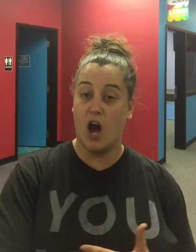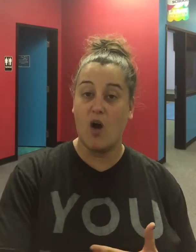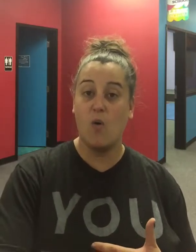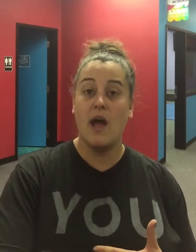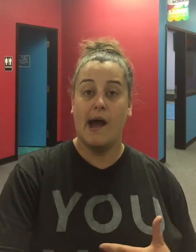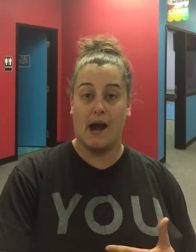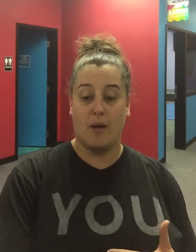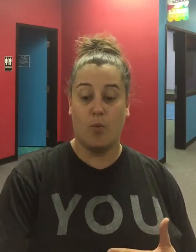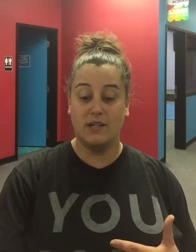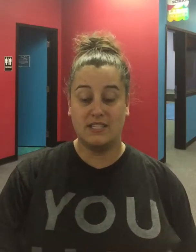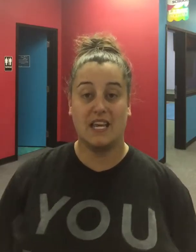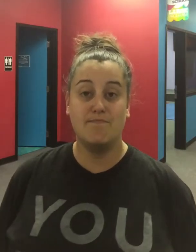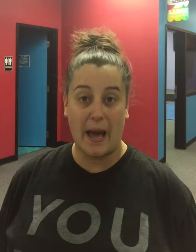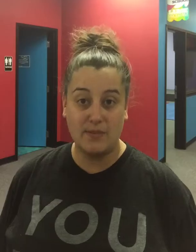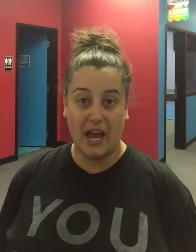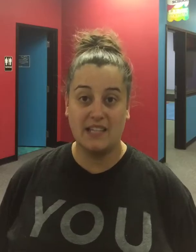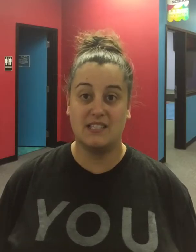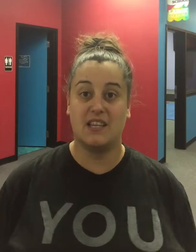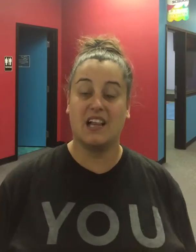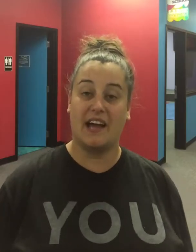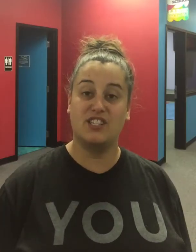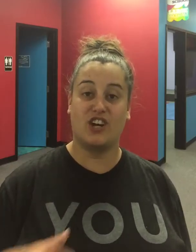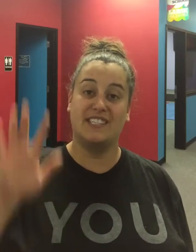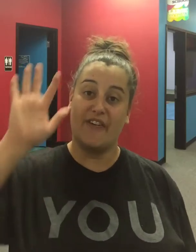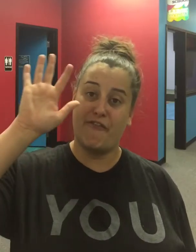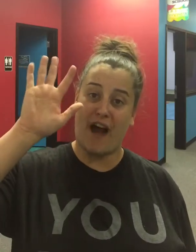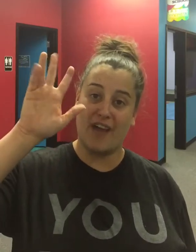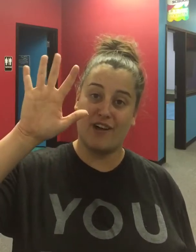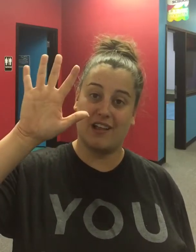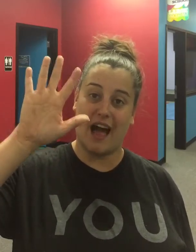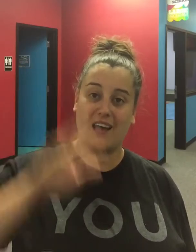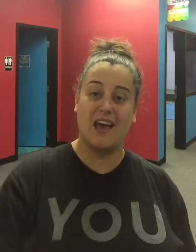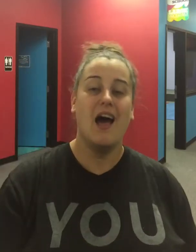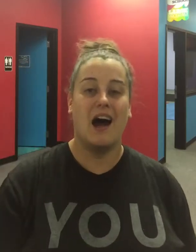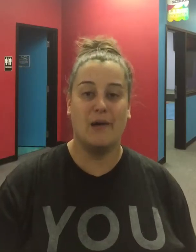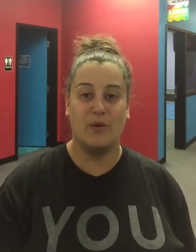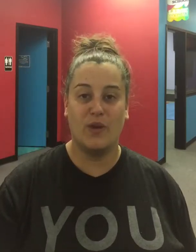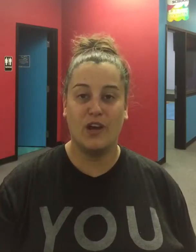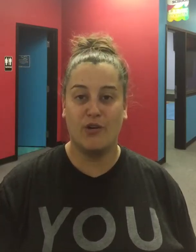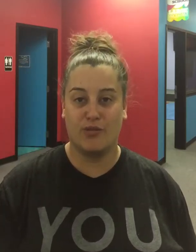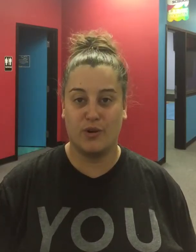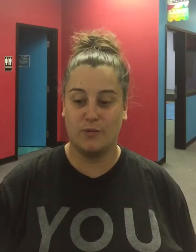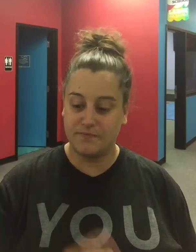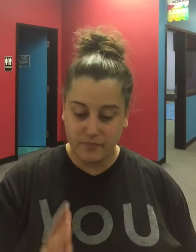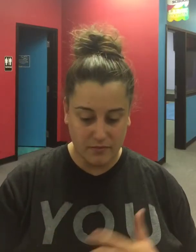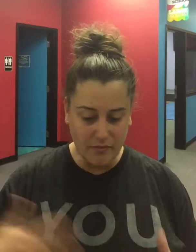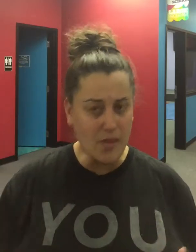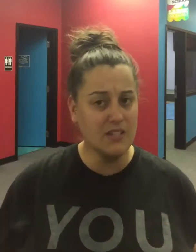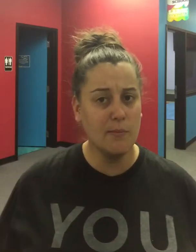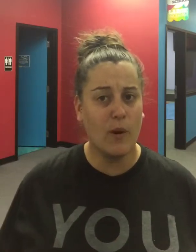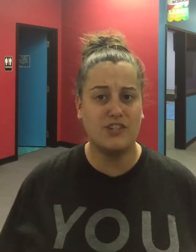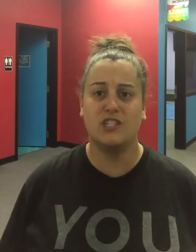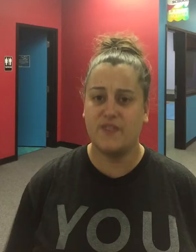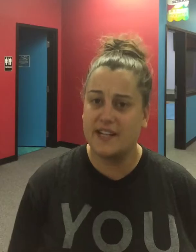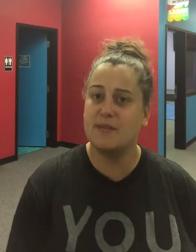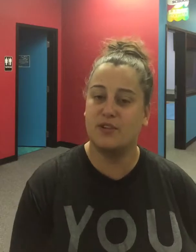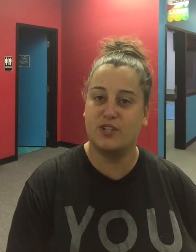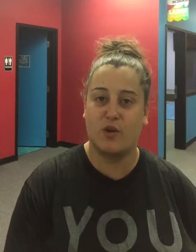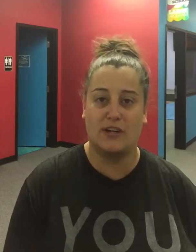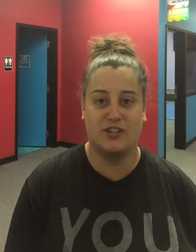know wants to get baptized, the class starts at 5 o'clock, and we go through some questions very similar to the questions